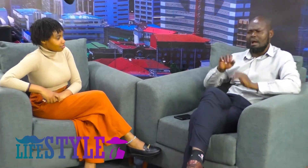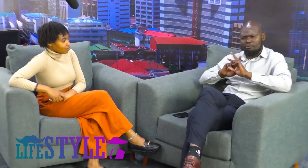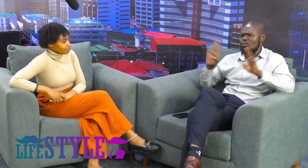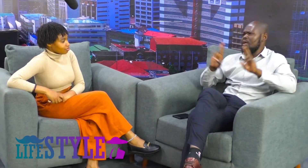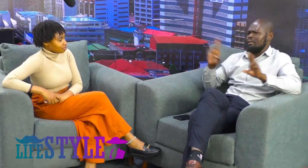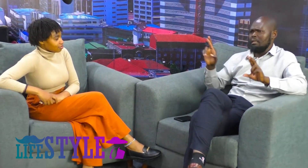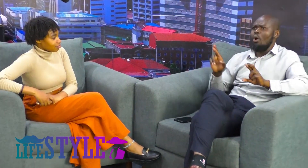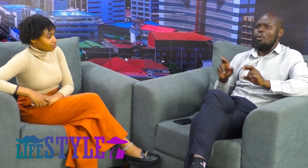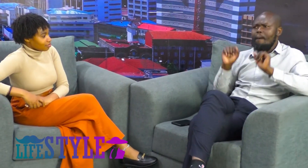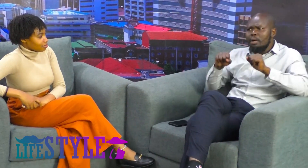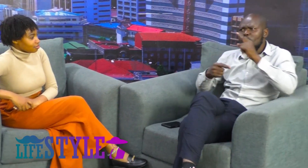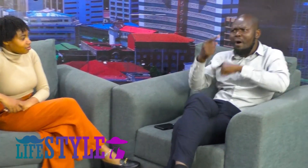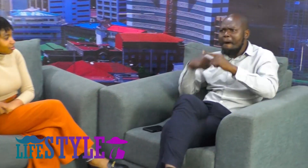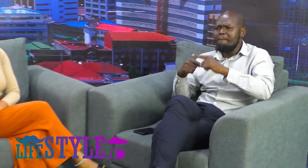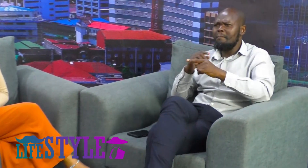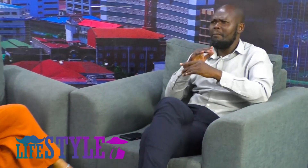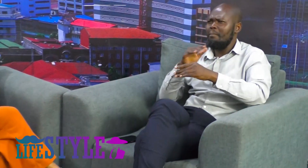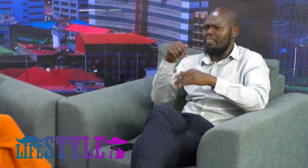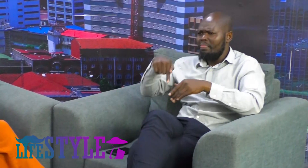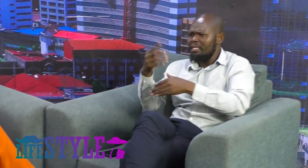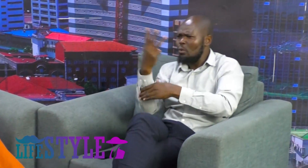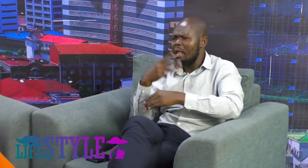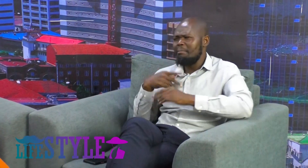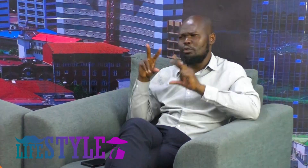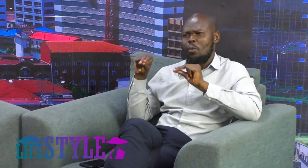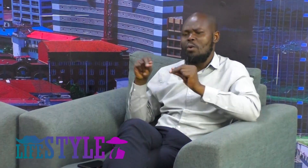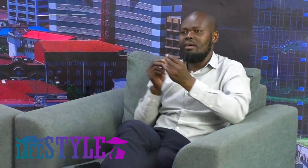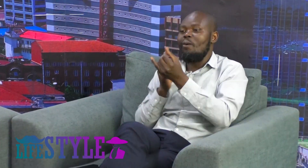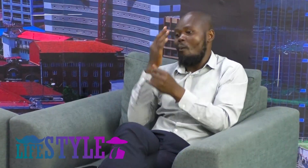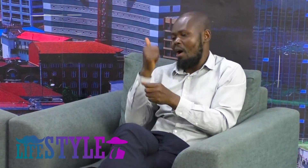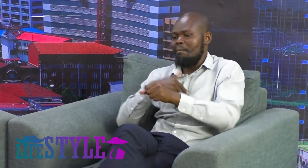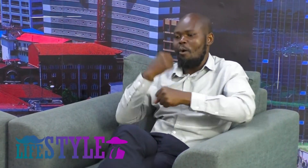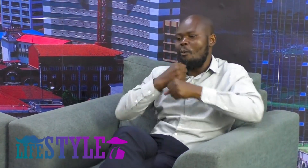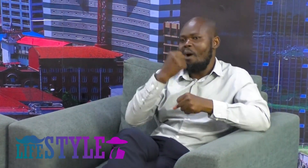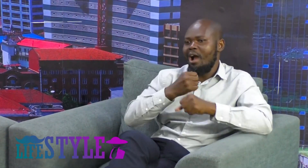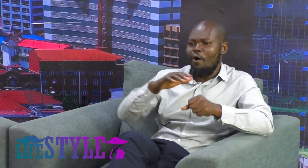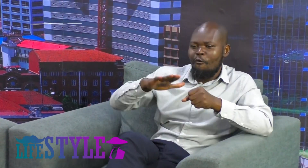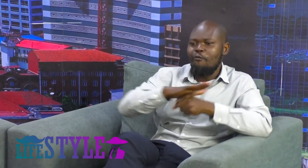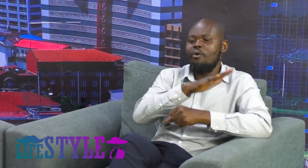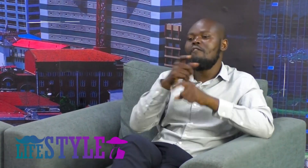maybe try and do an advert for them, and I was ready to accept the challenge. So I decided